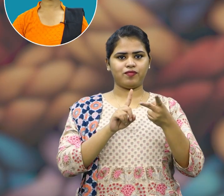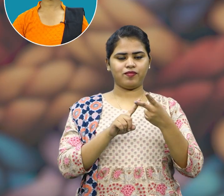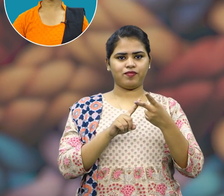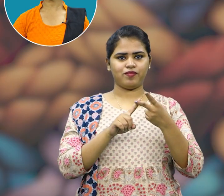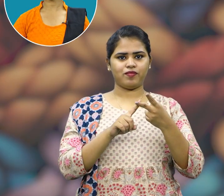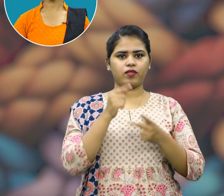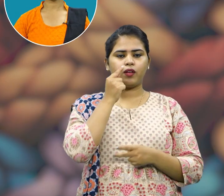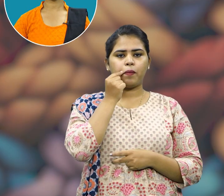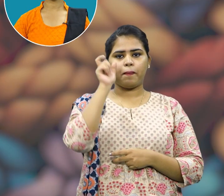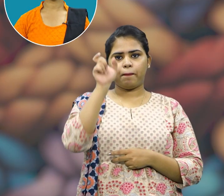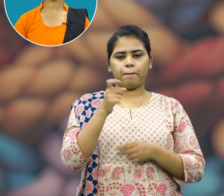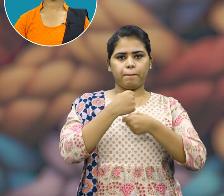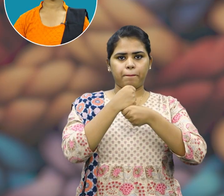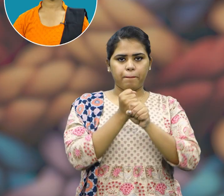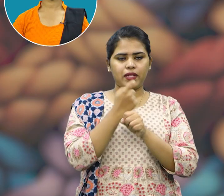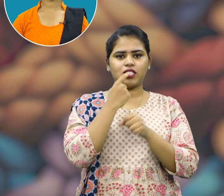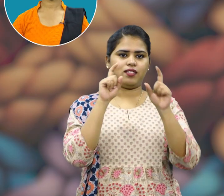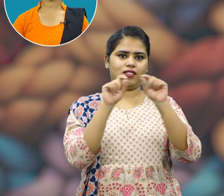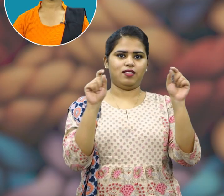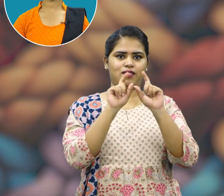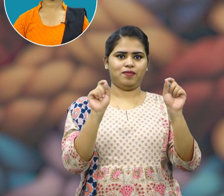Second, synthetic fiber.